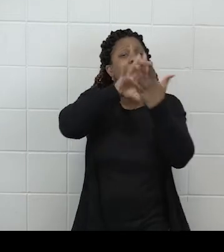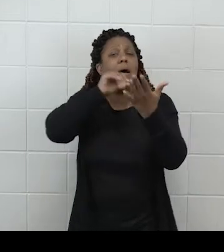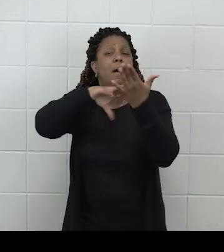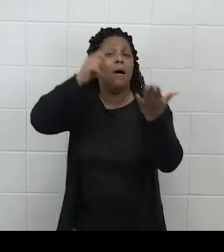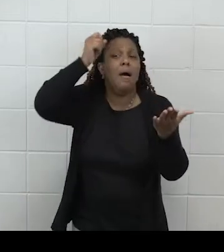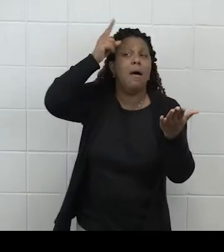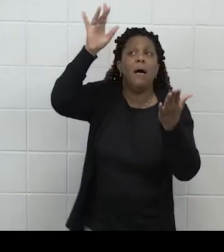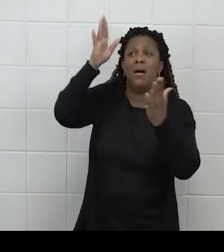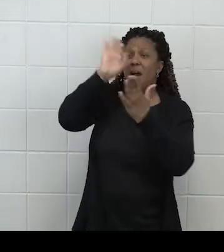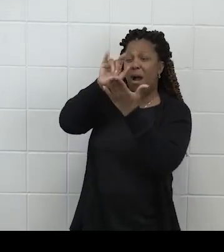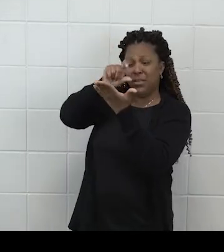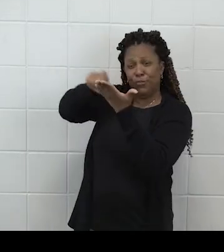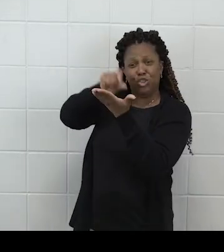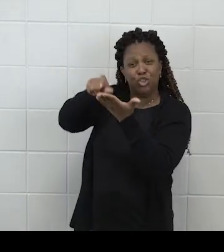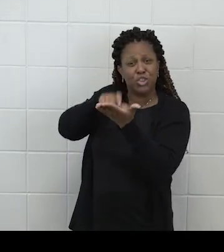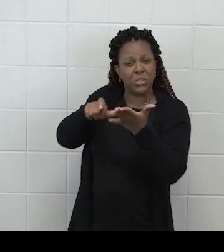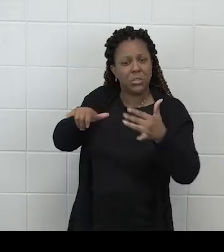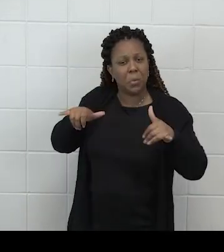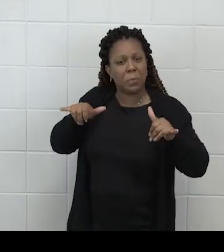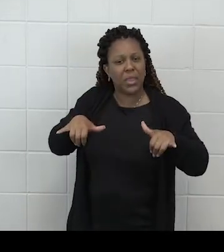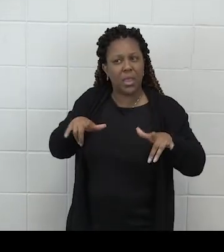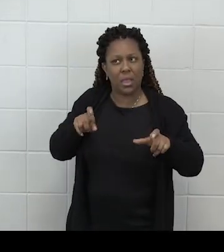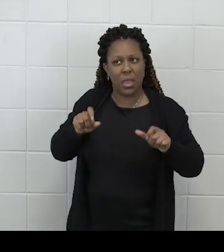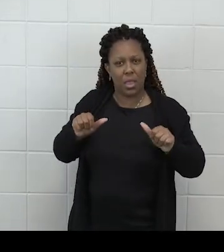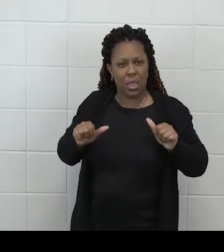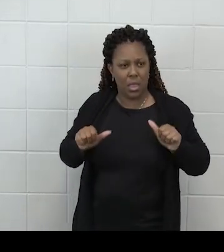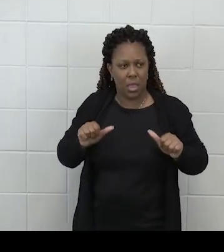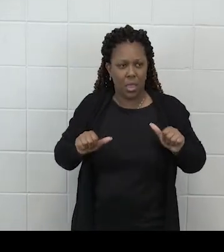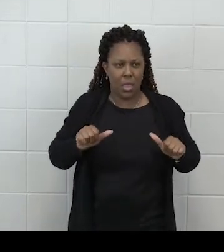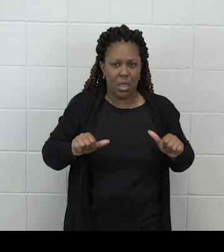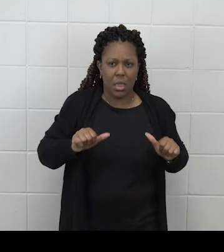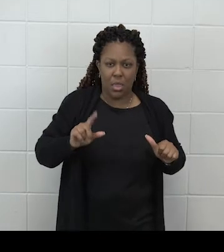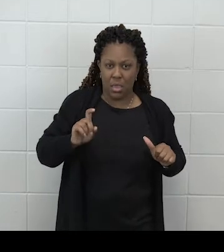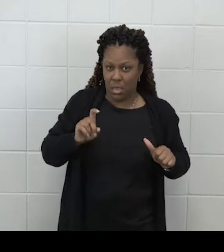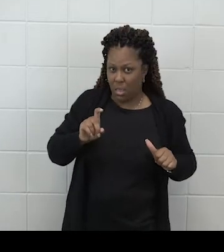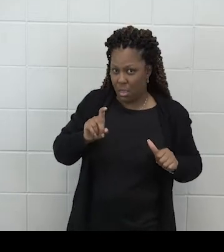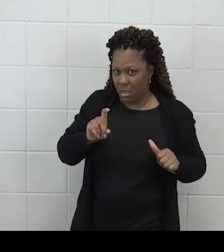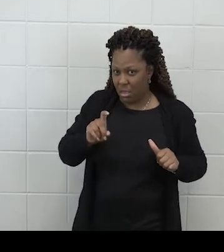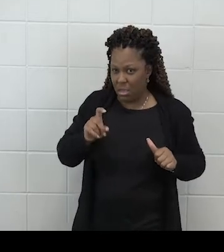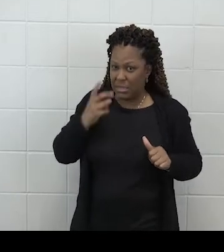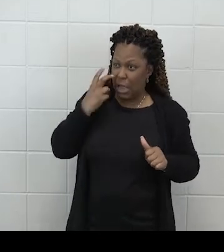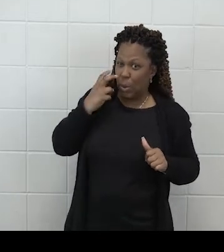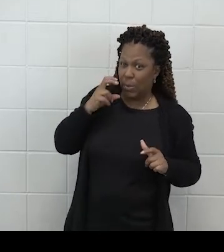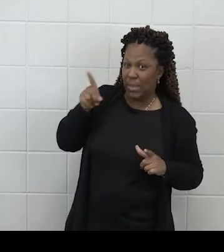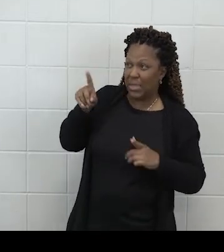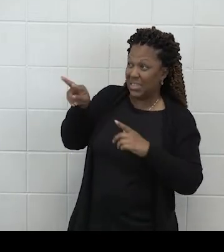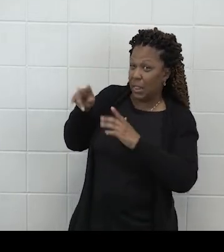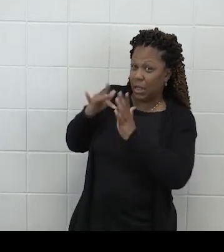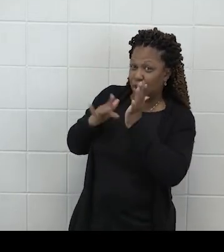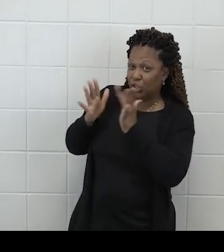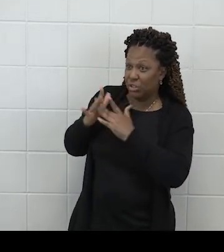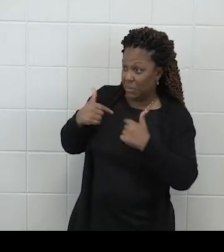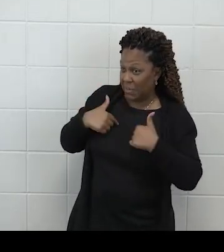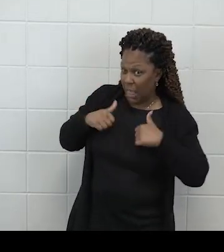some doubts and was searching for answers he believed that Jesus could give him the answers to.